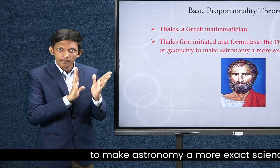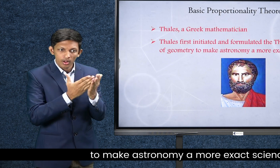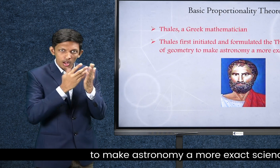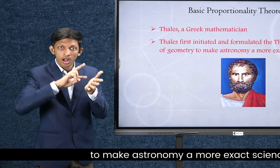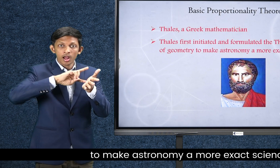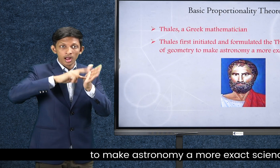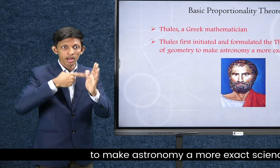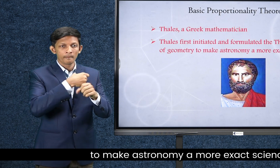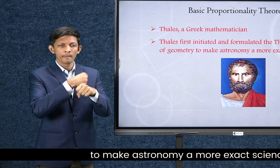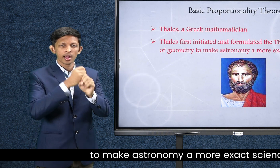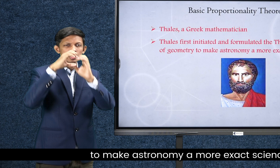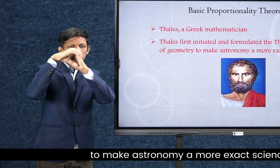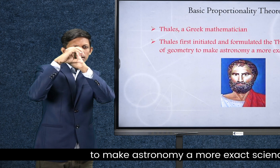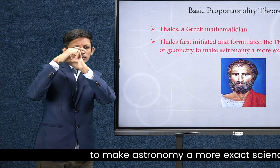exact science.